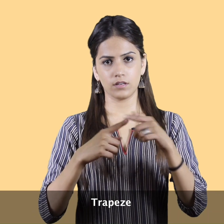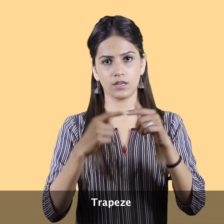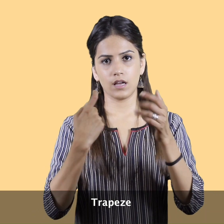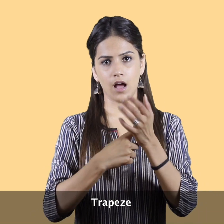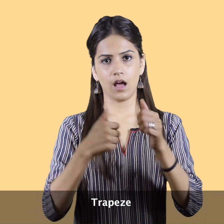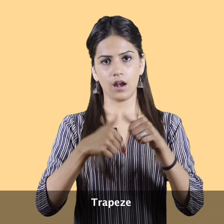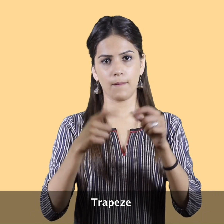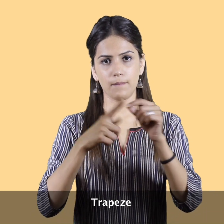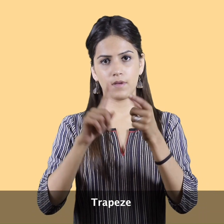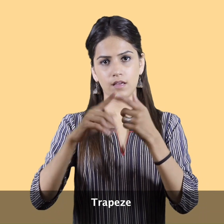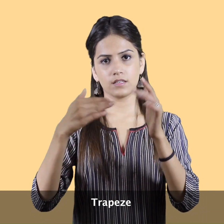trapeze,